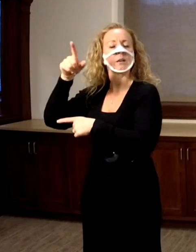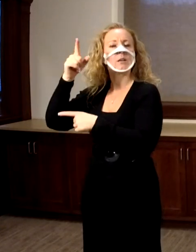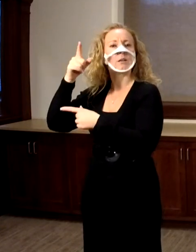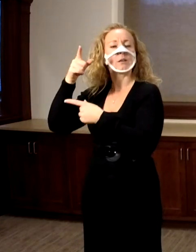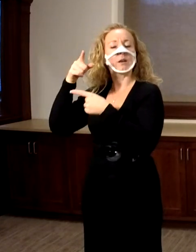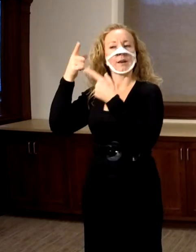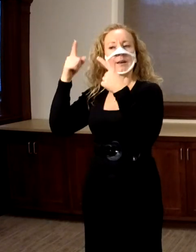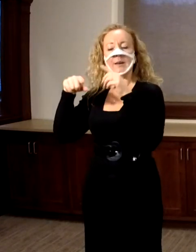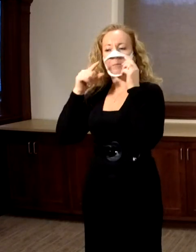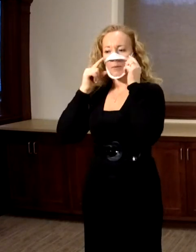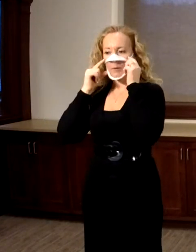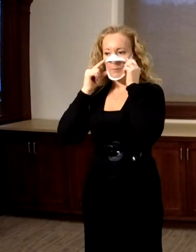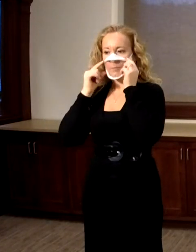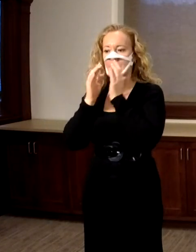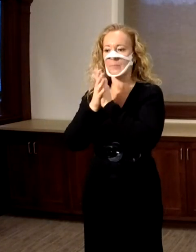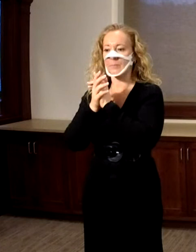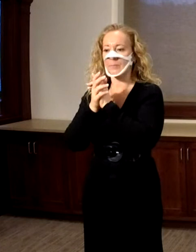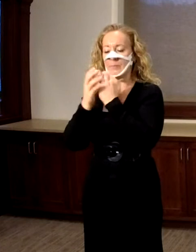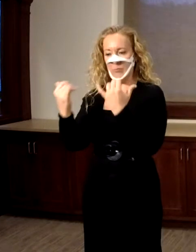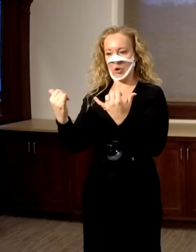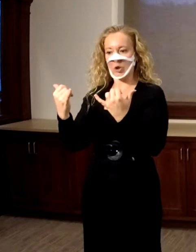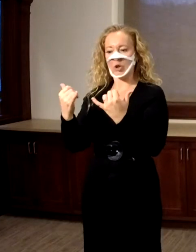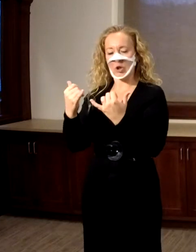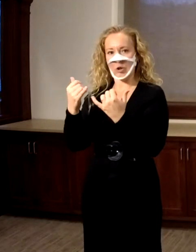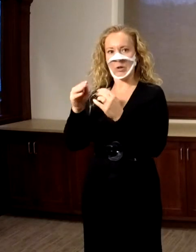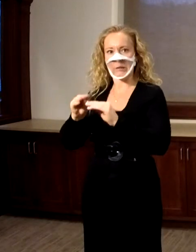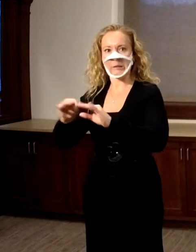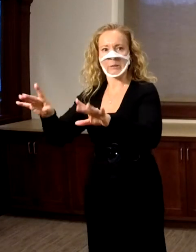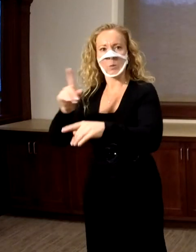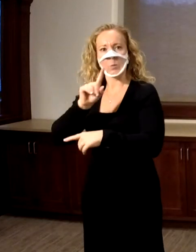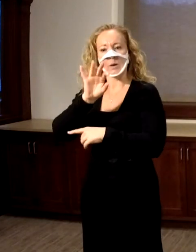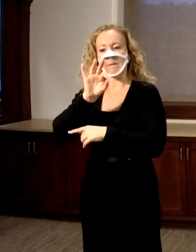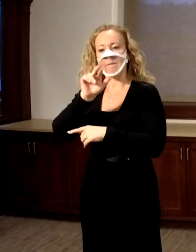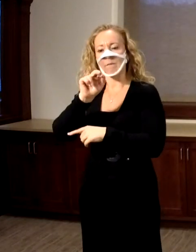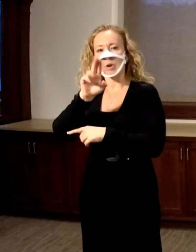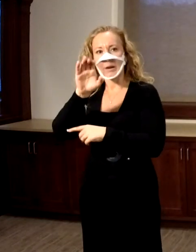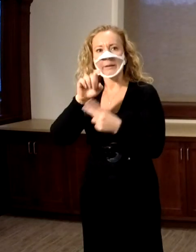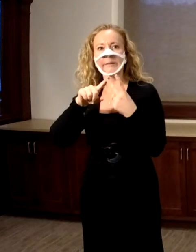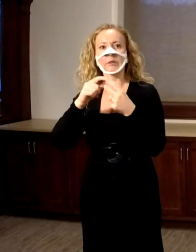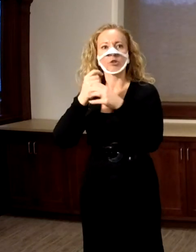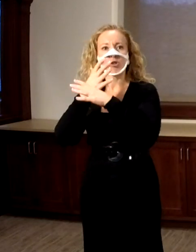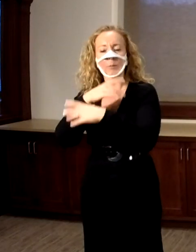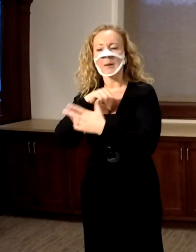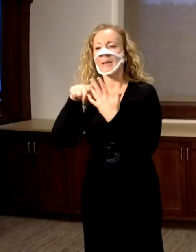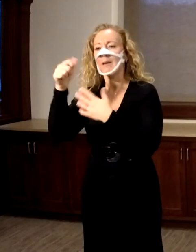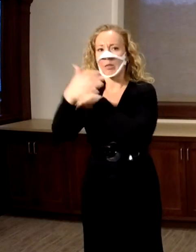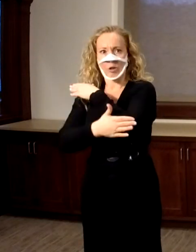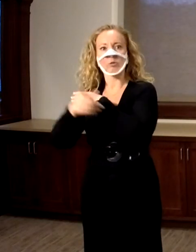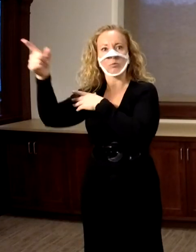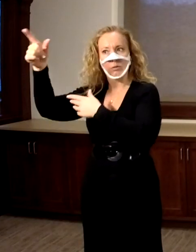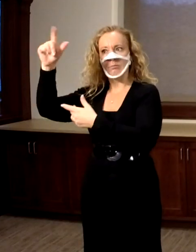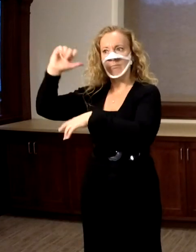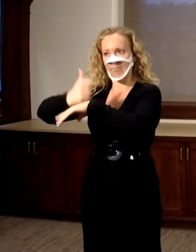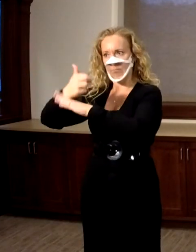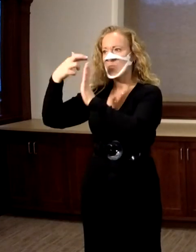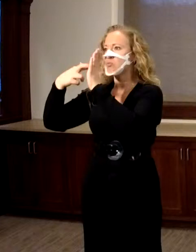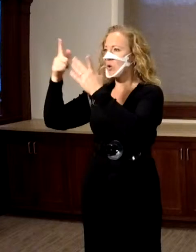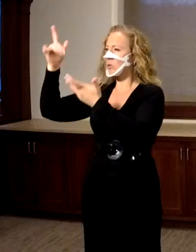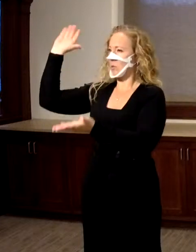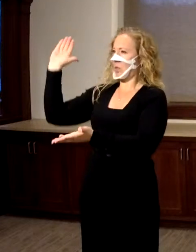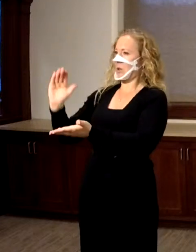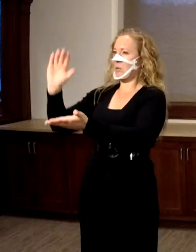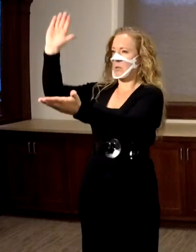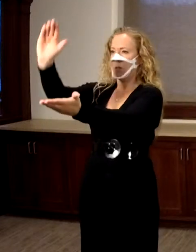virus during this current wave in France, Germany, and many other countries. By putting limits on private